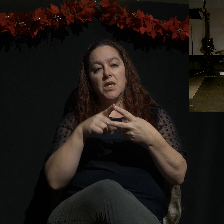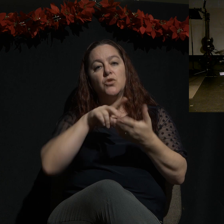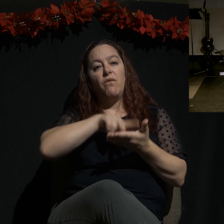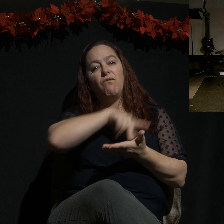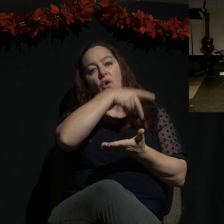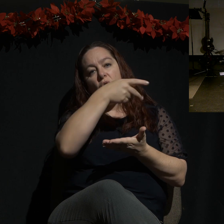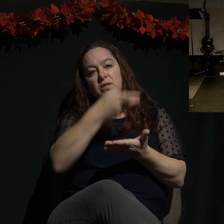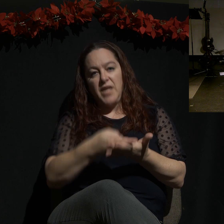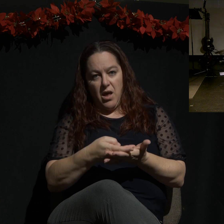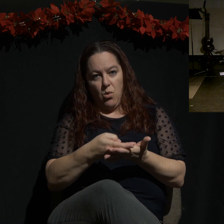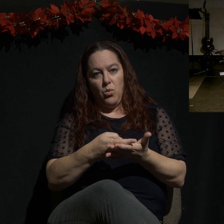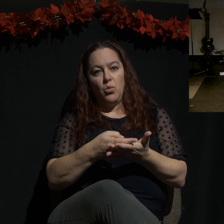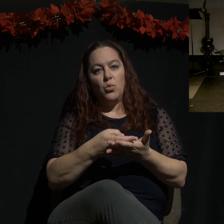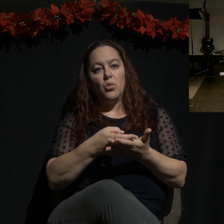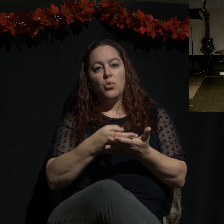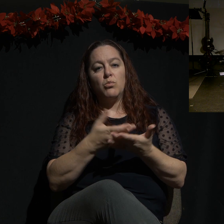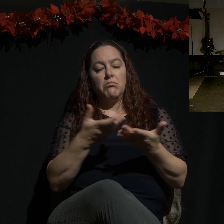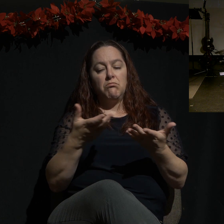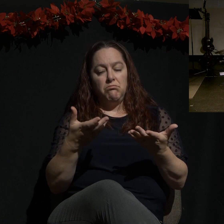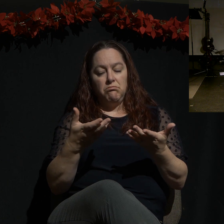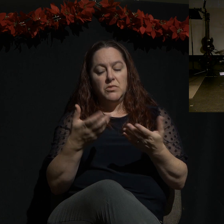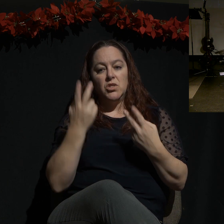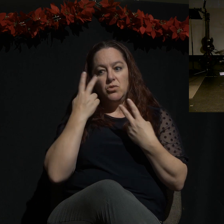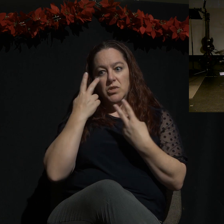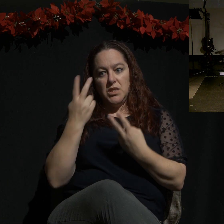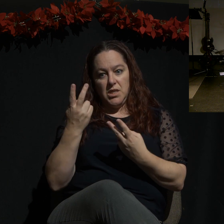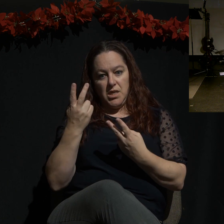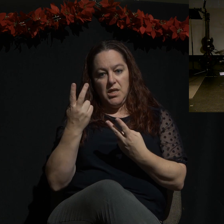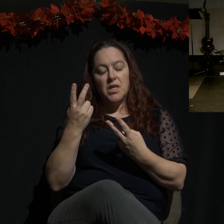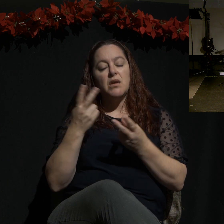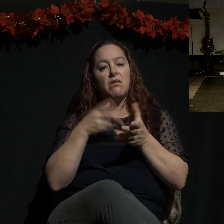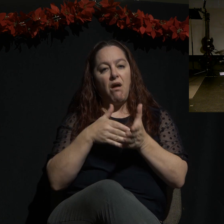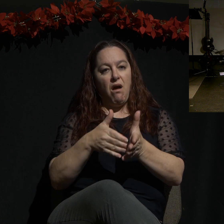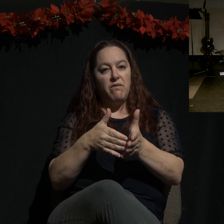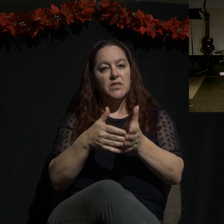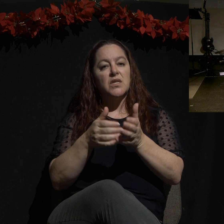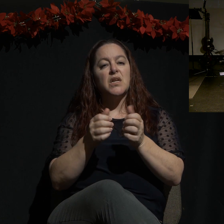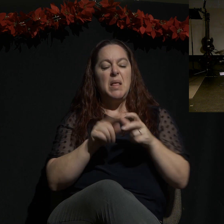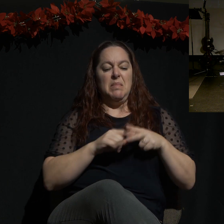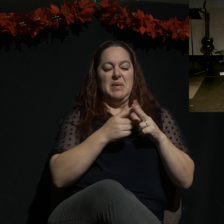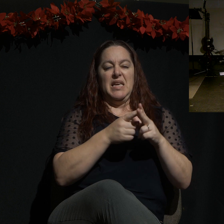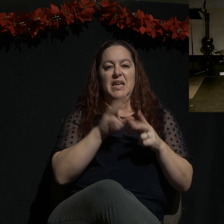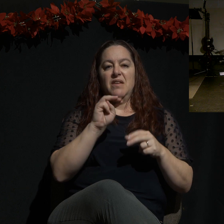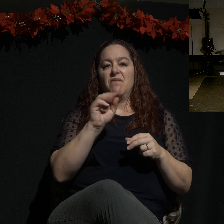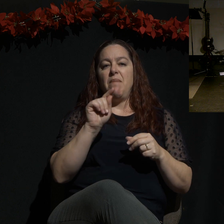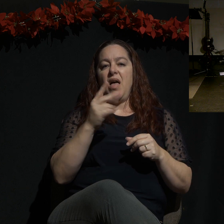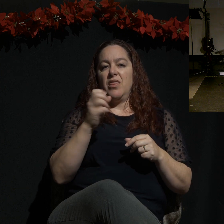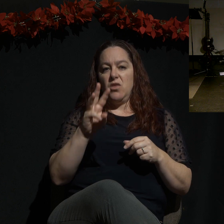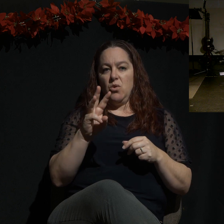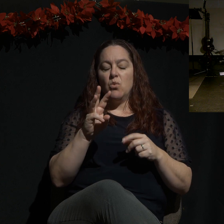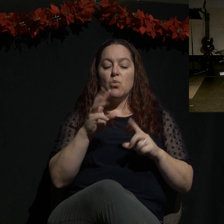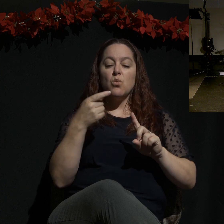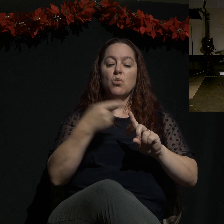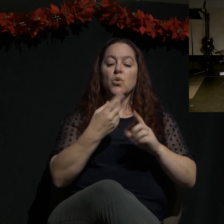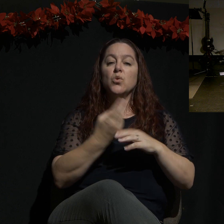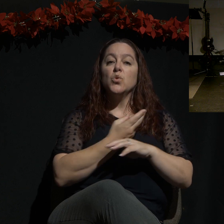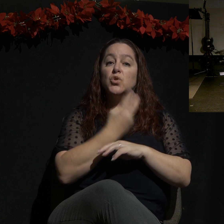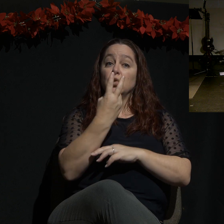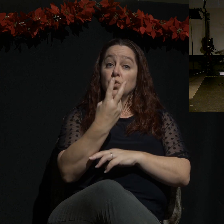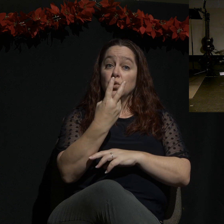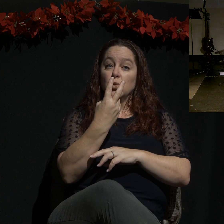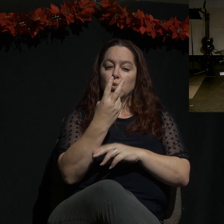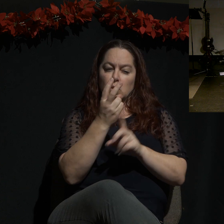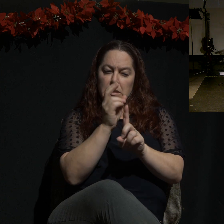down. So you'll see this a lot of times in the beginning of Matthew, especially where he uses two